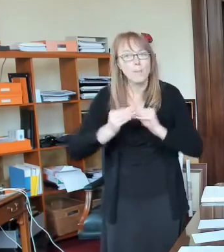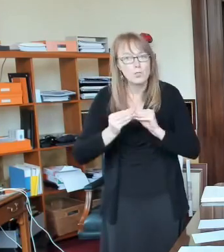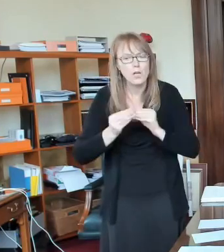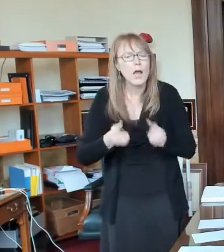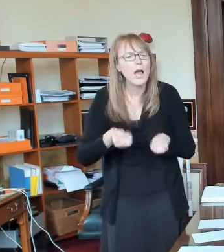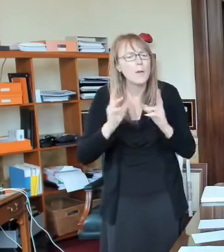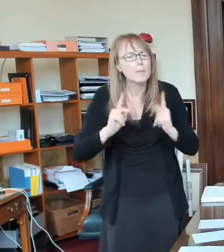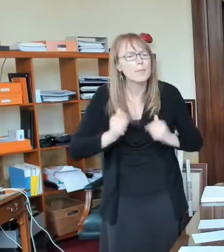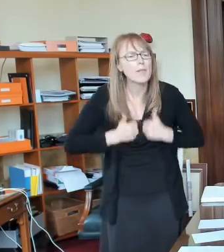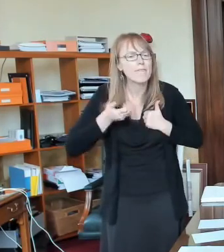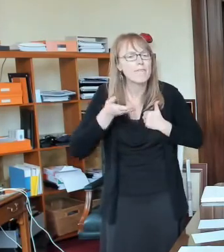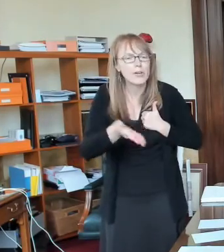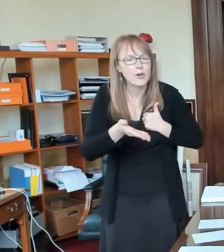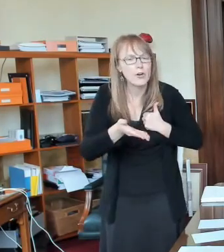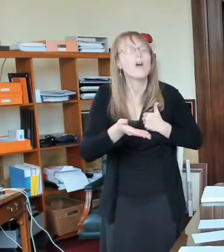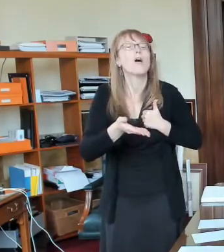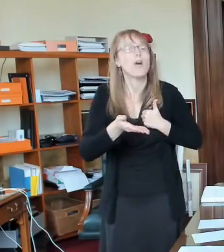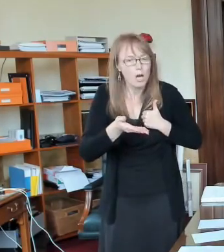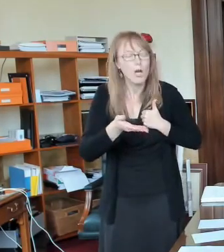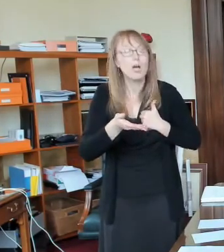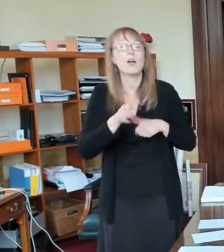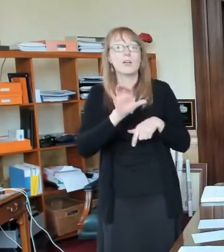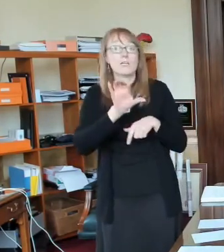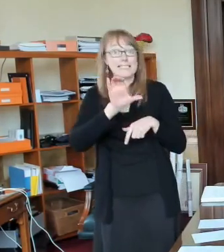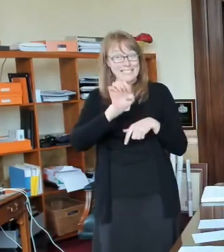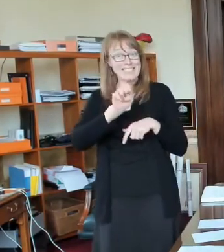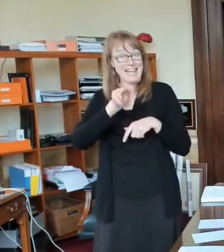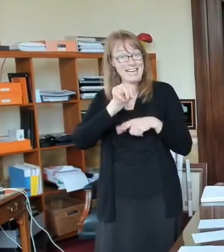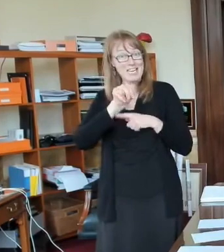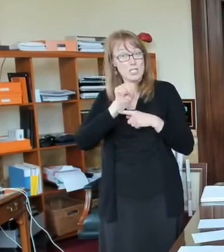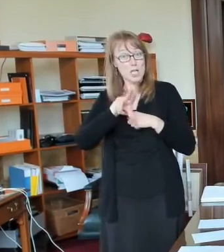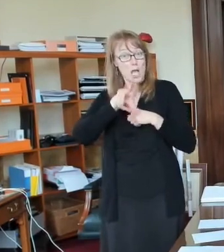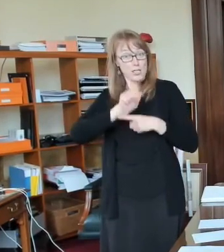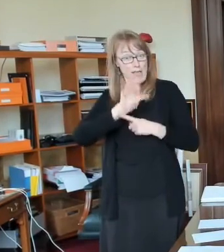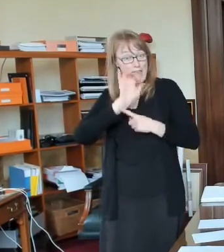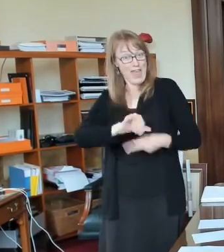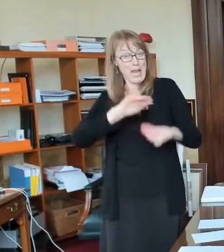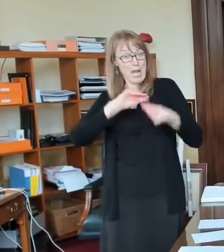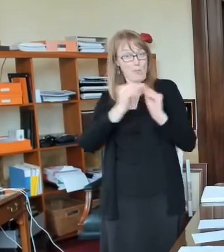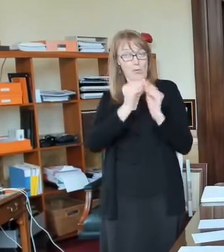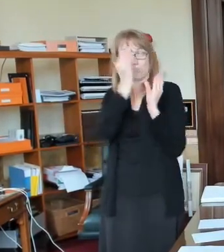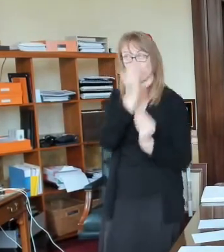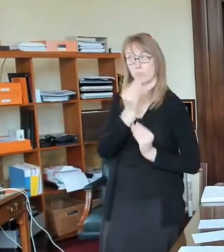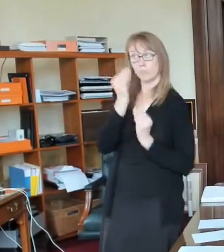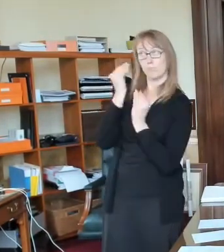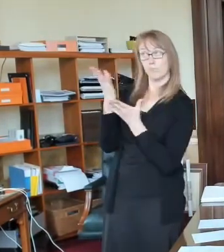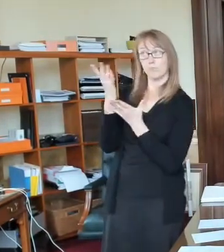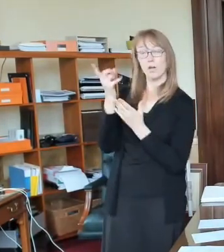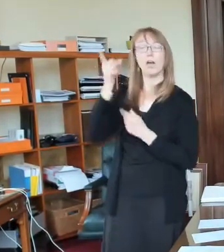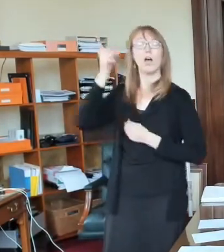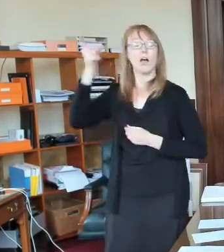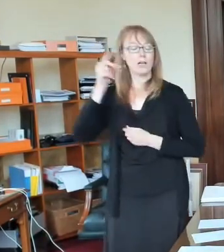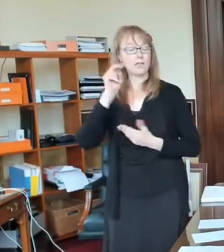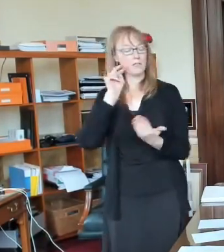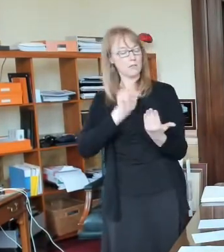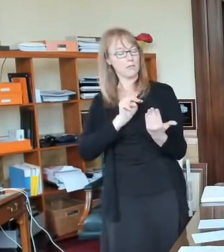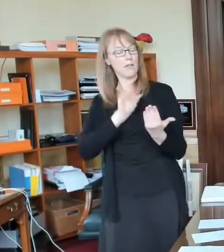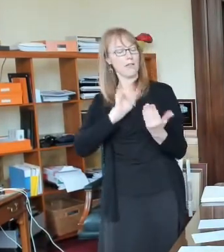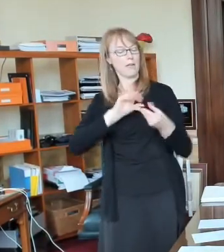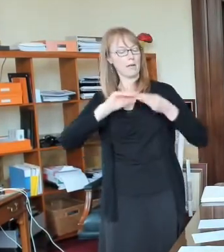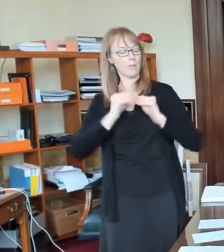you don't get counted, and you live here, then our community's missing out on those federal dollars.